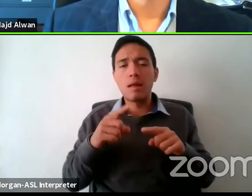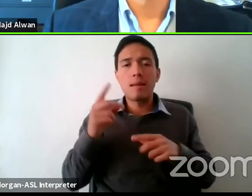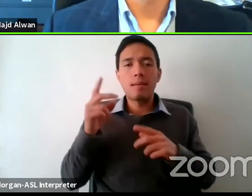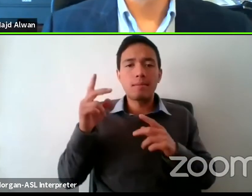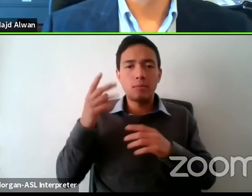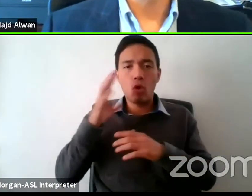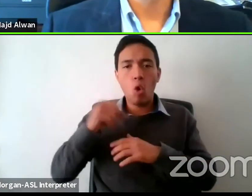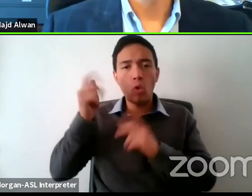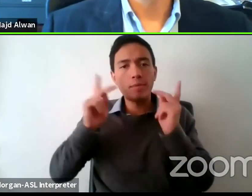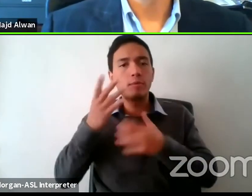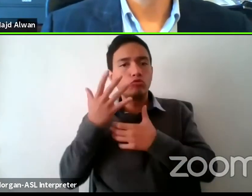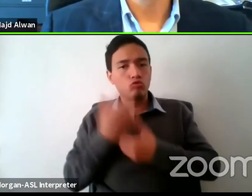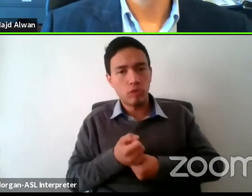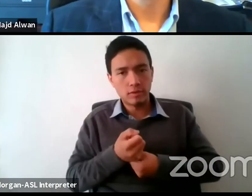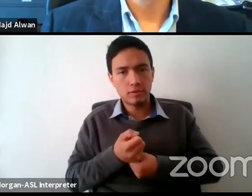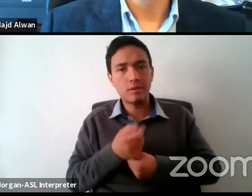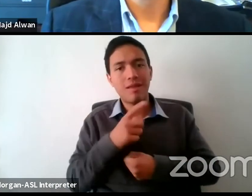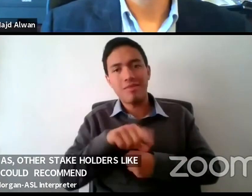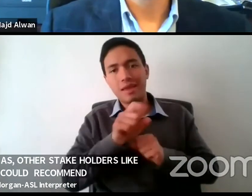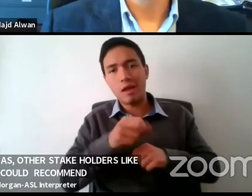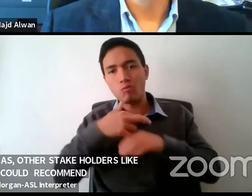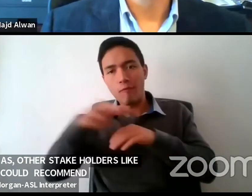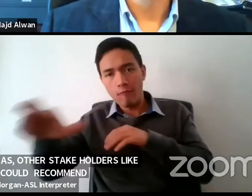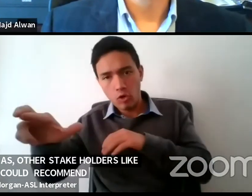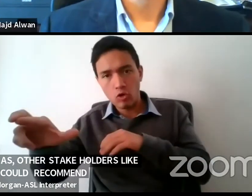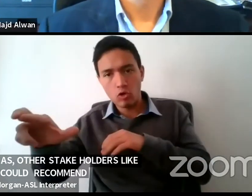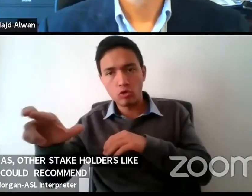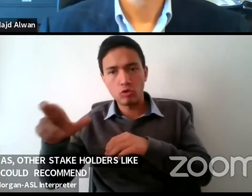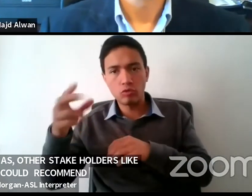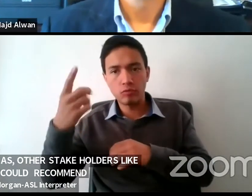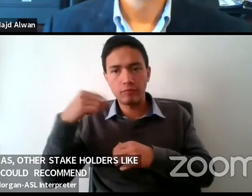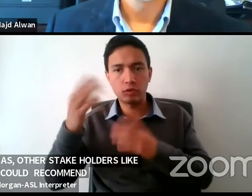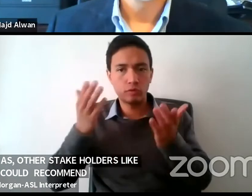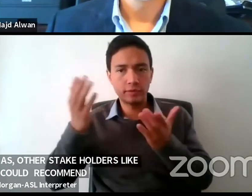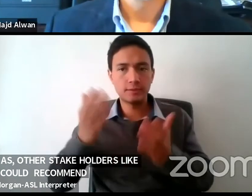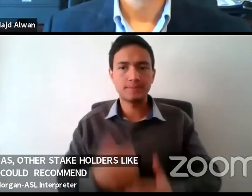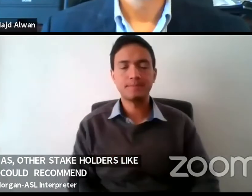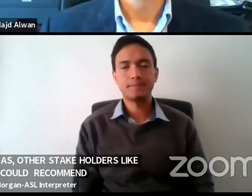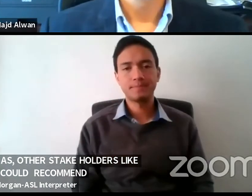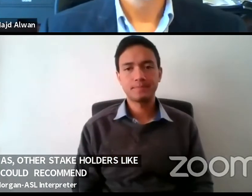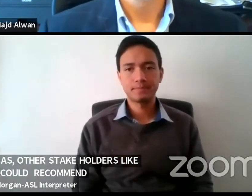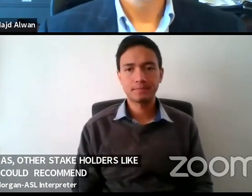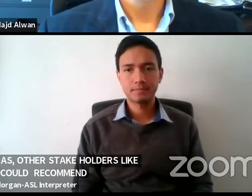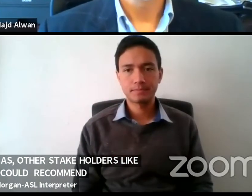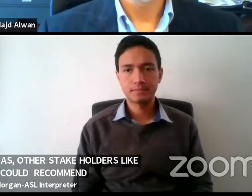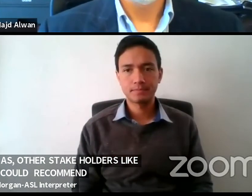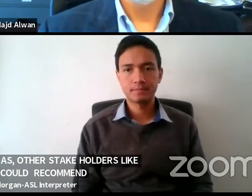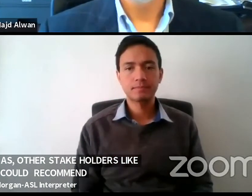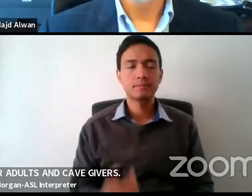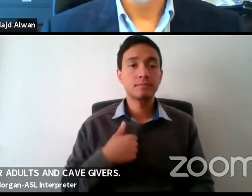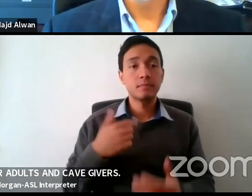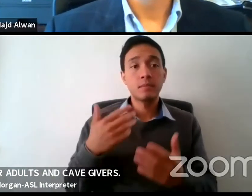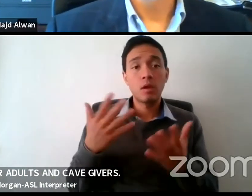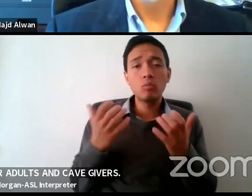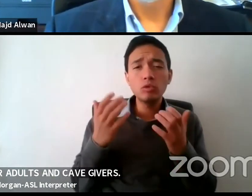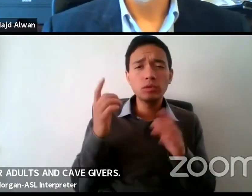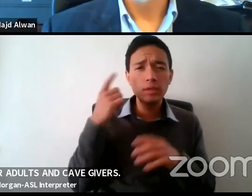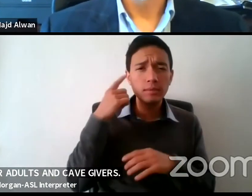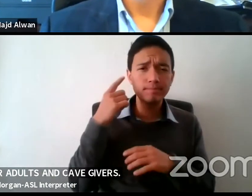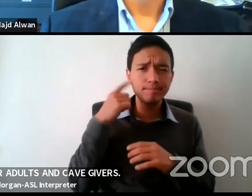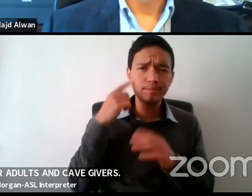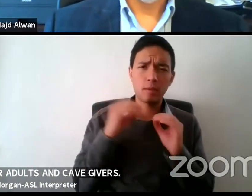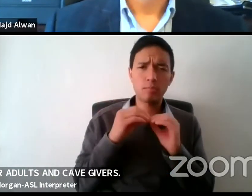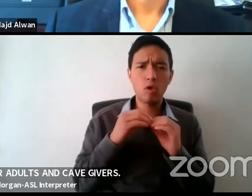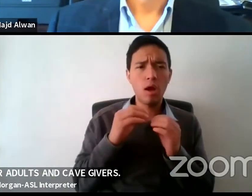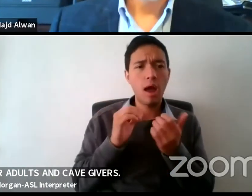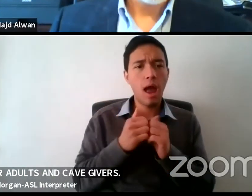older adults and their caregivers. So I'd love to hear a little bit more about how your organizations are both actually